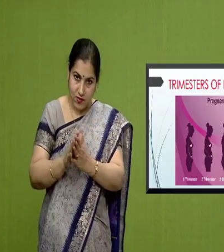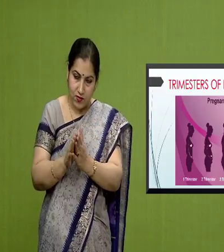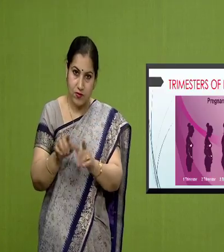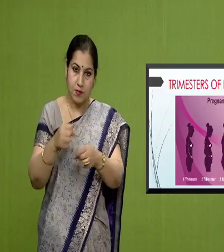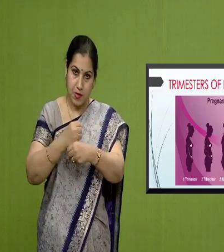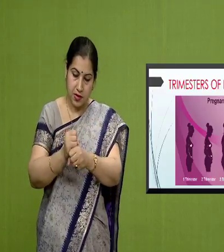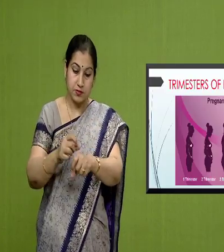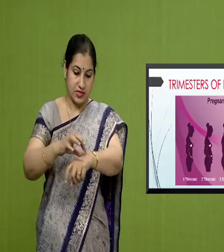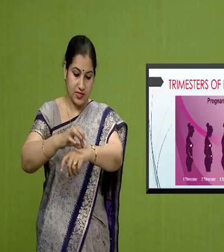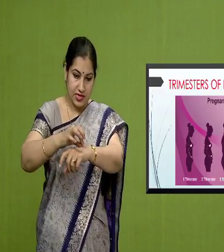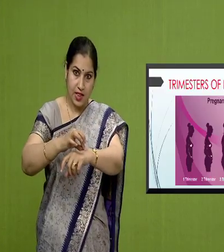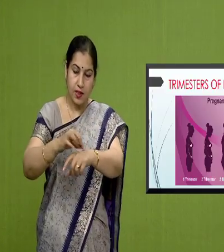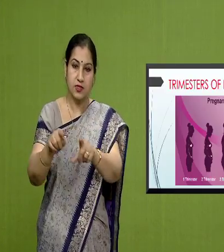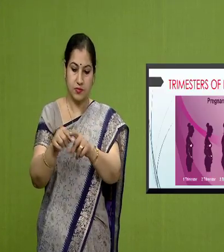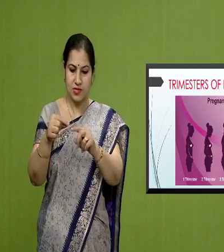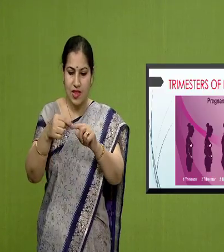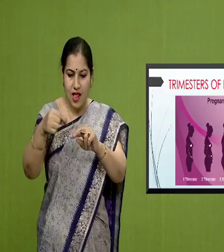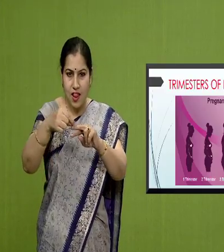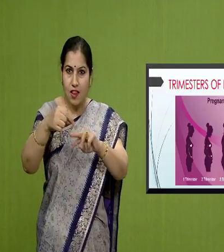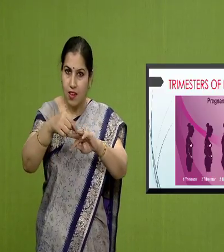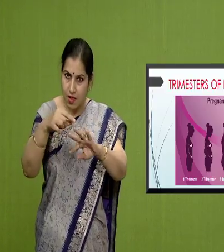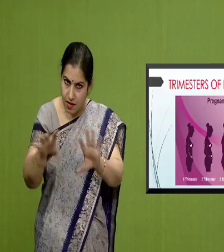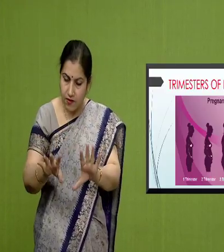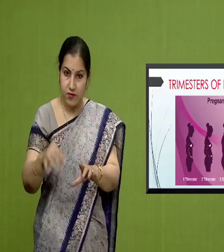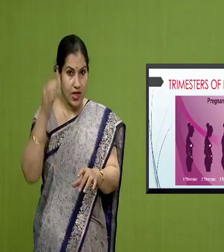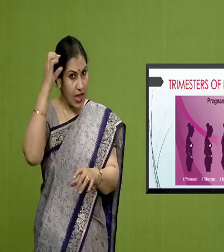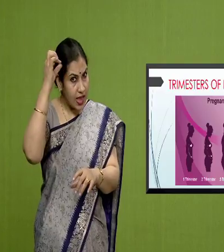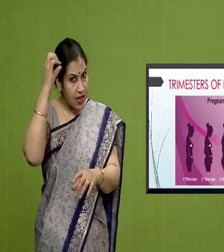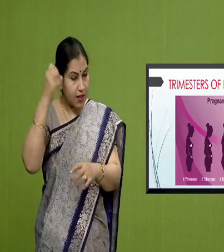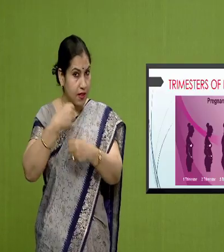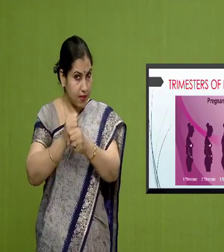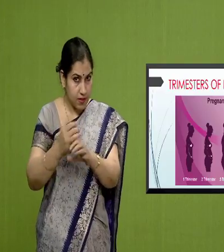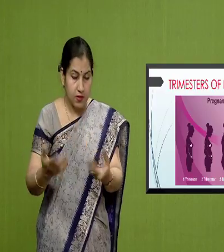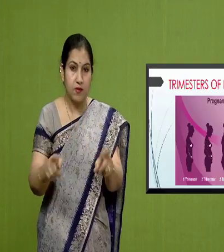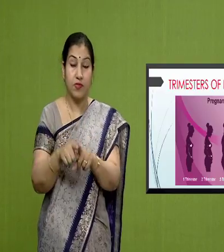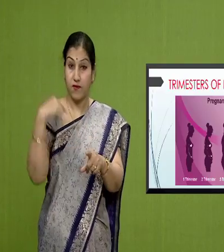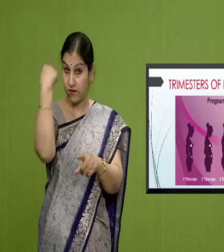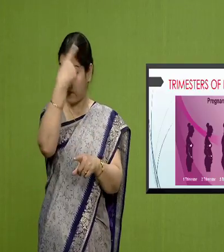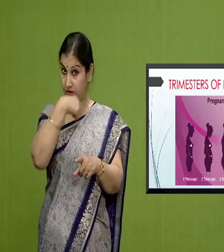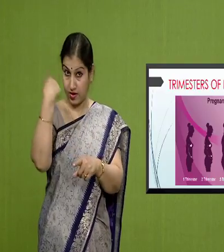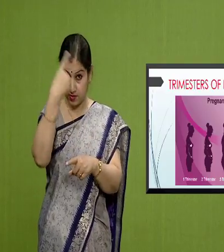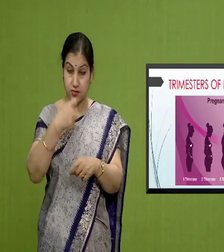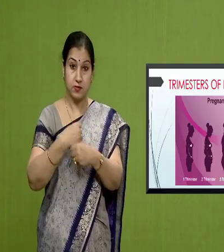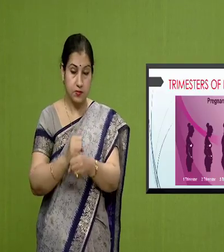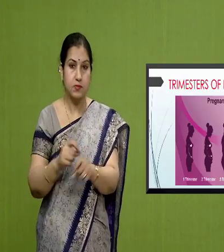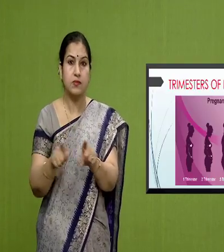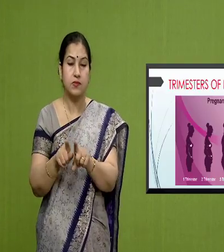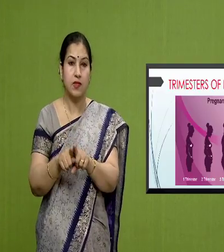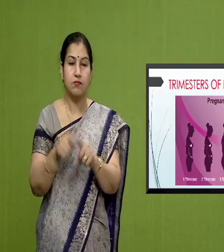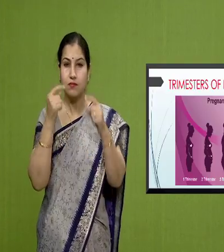skin, nails, hair forms, face and